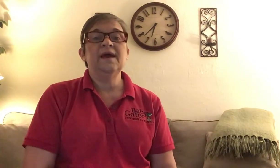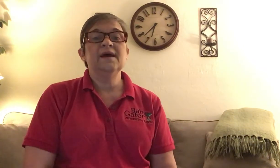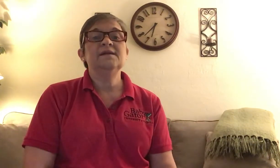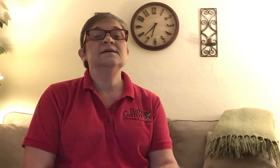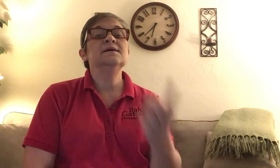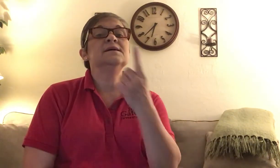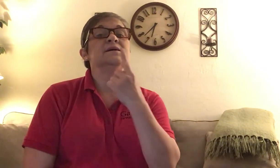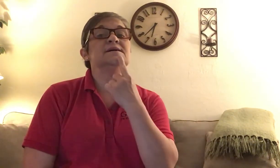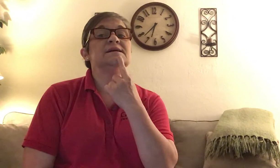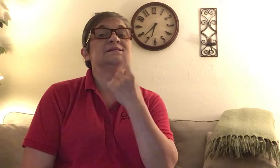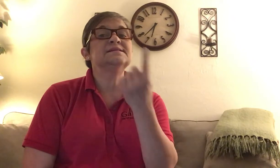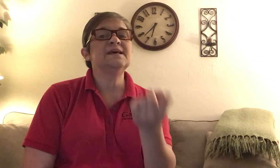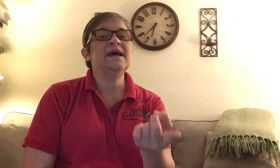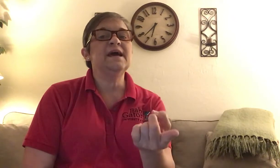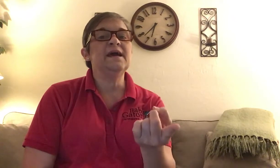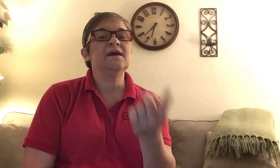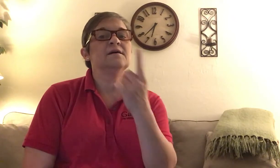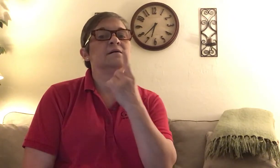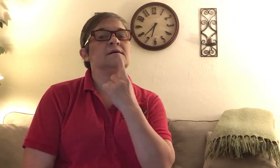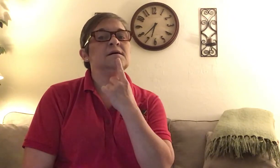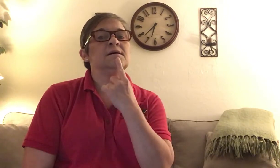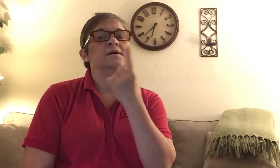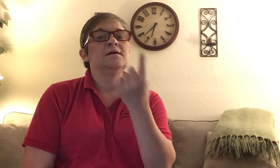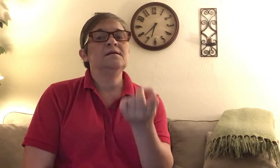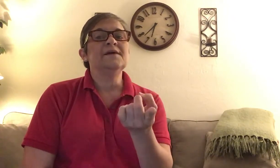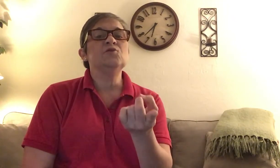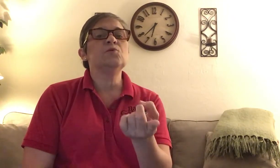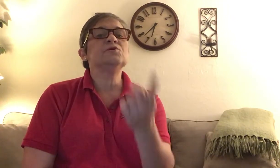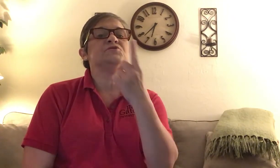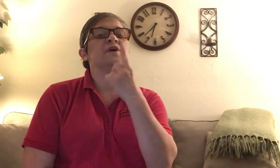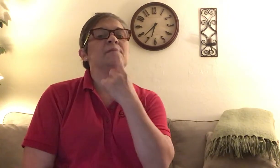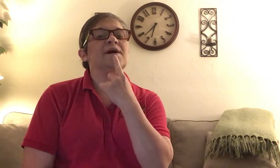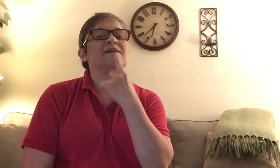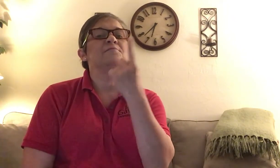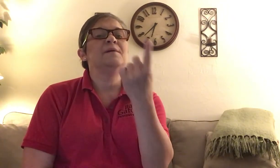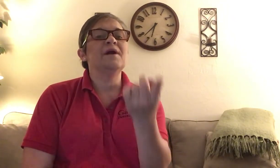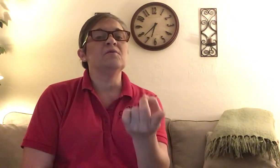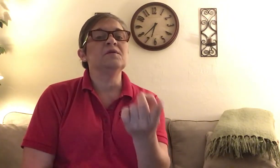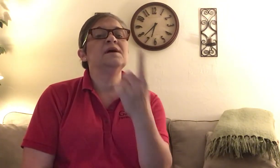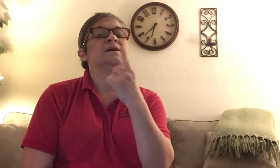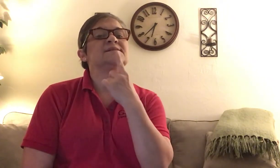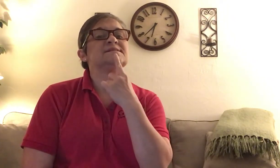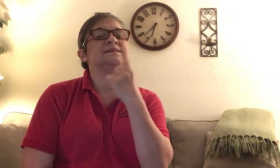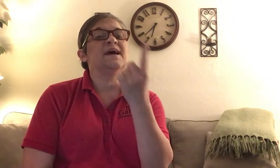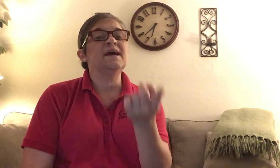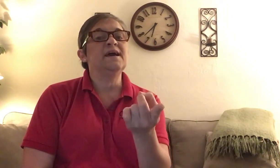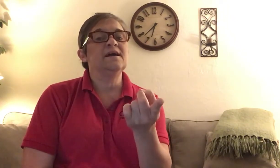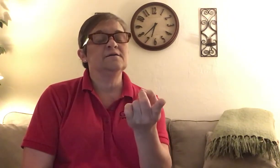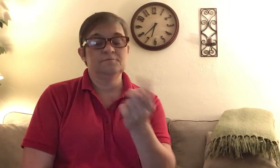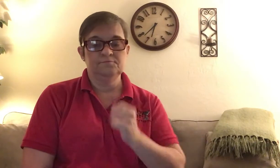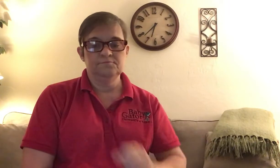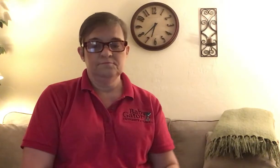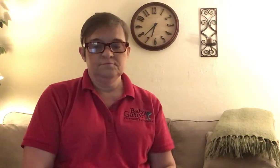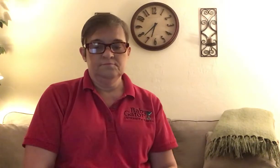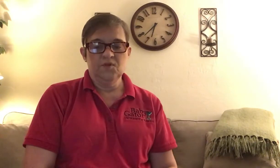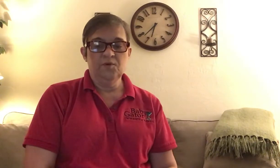and say. Like the words are coming out of my mouth. Say. Okay?